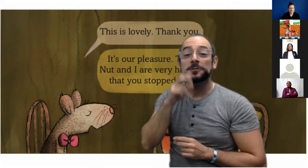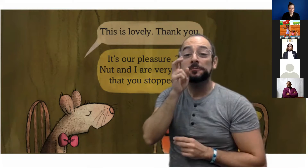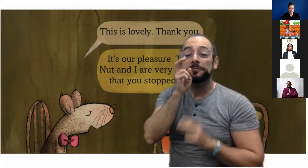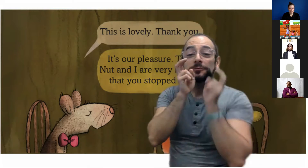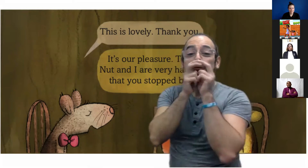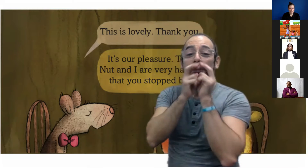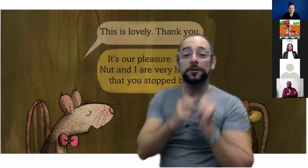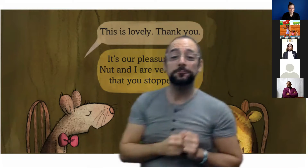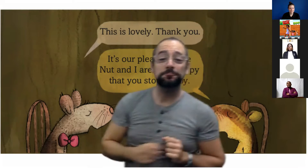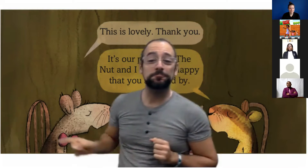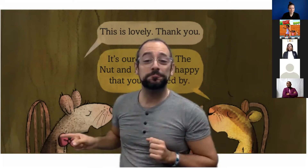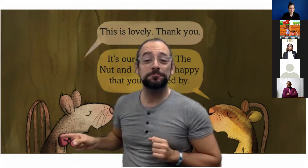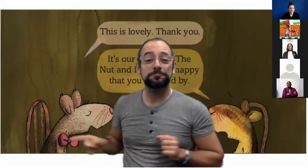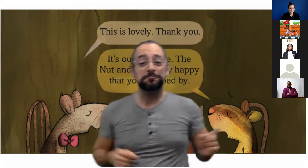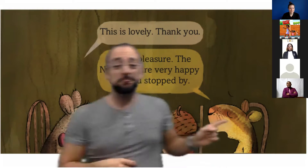Thank you for having me.